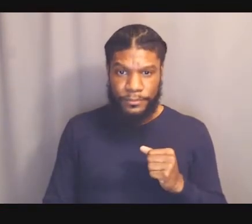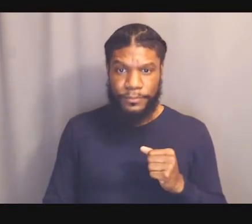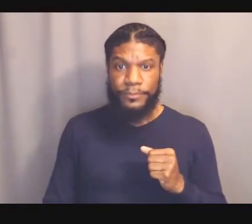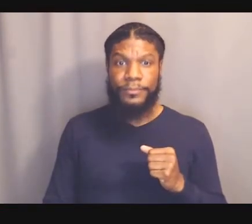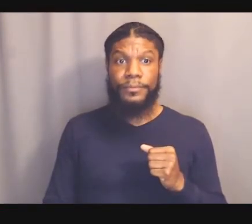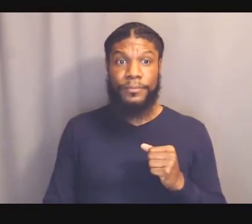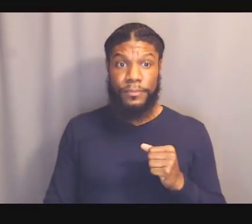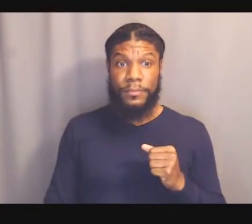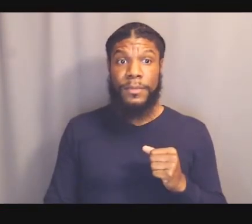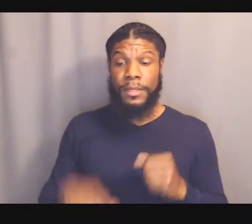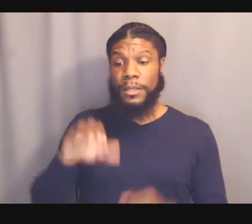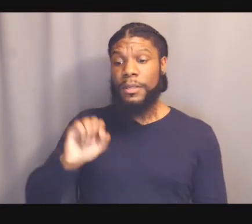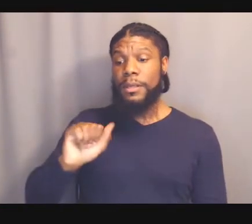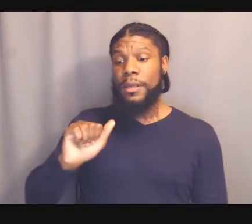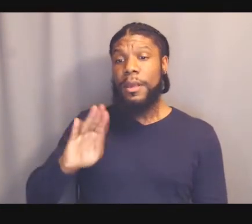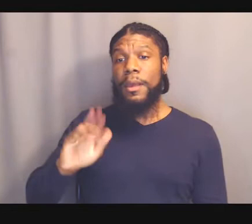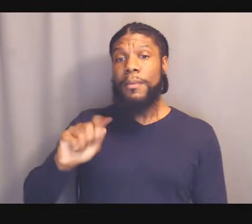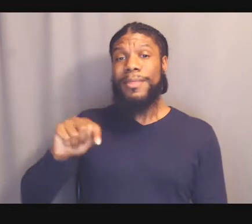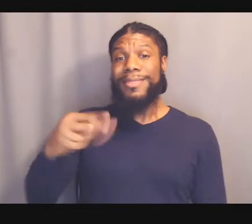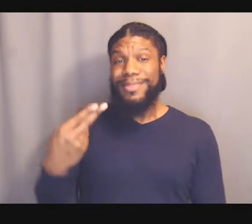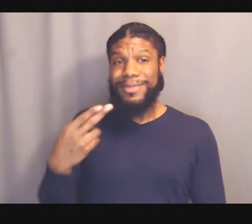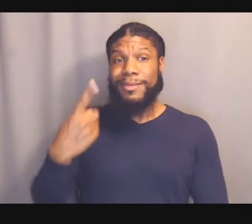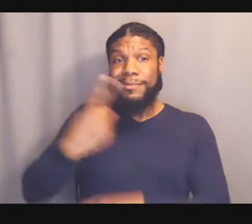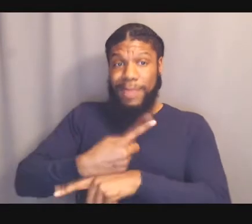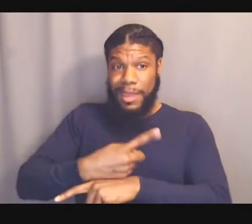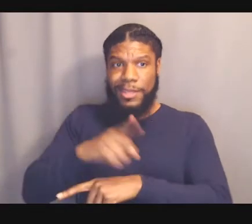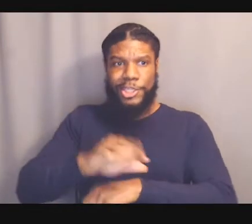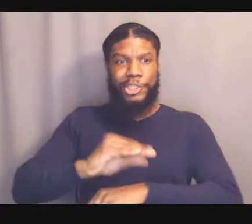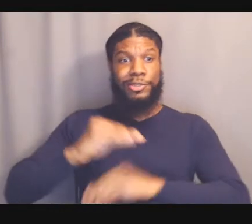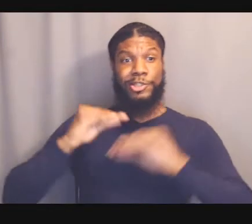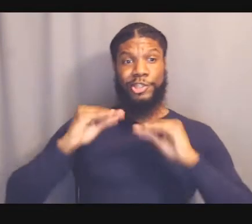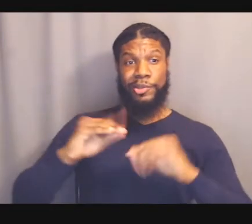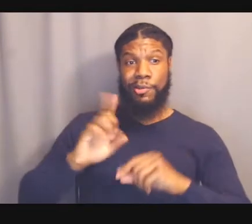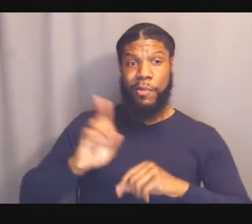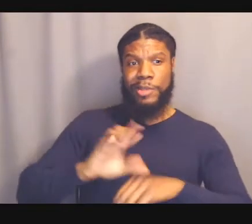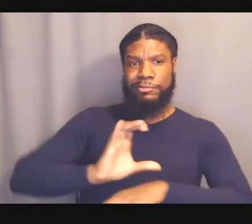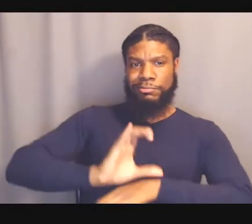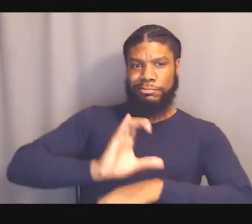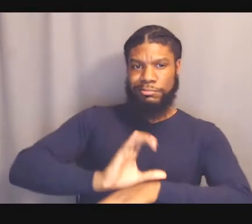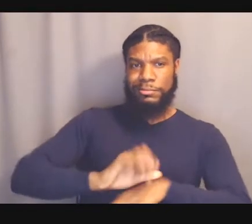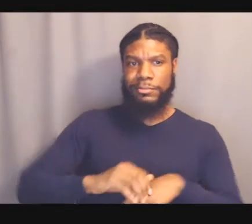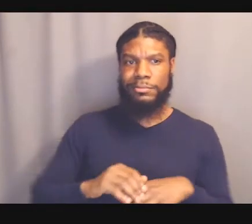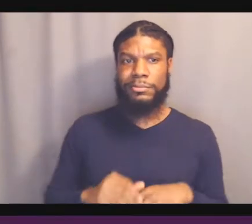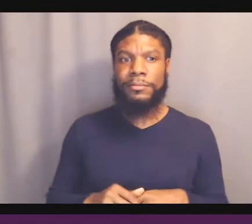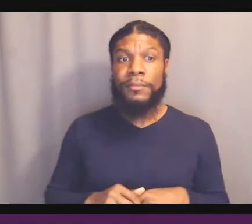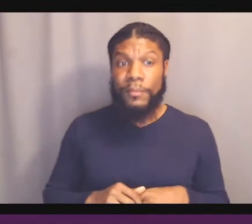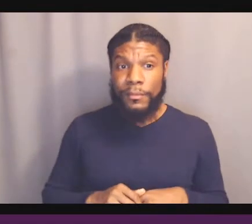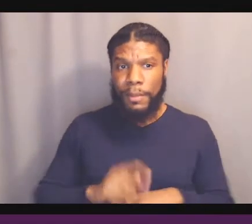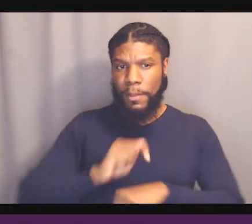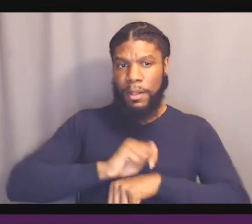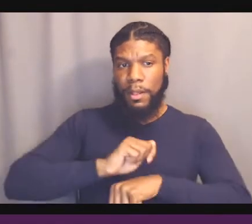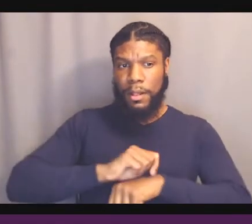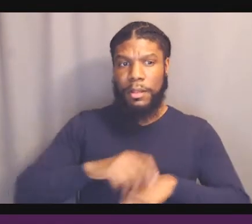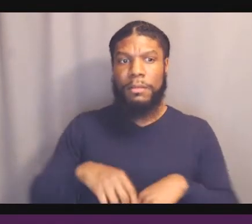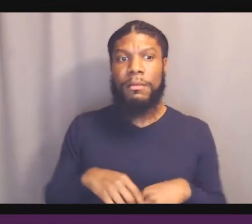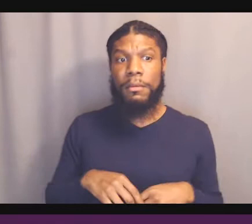he's teaching in the synagogue. Okay, hold on. So this woman is bent